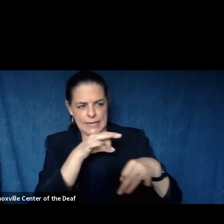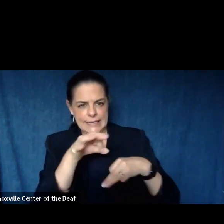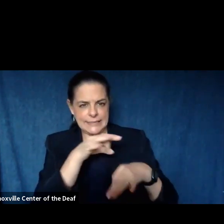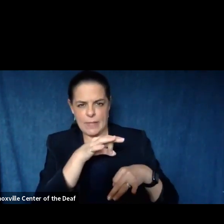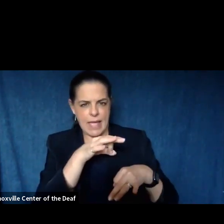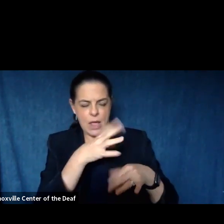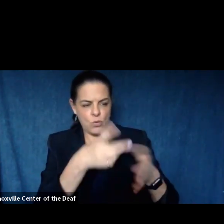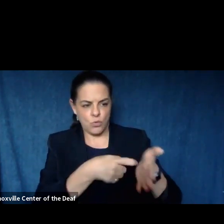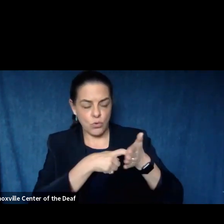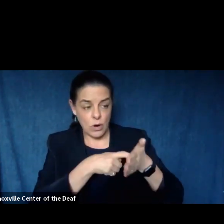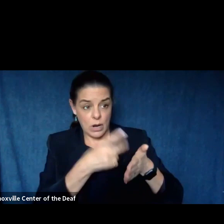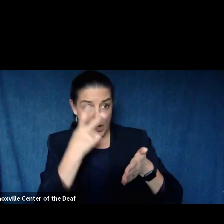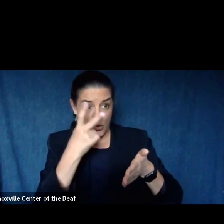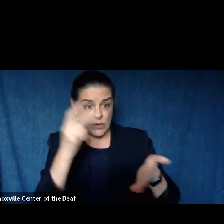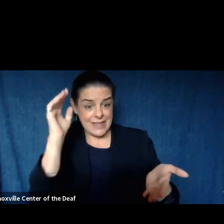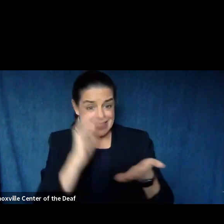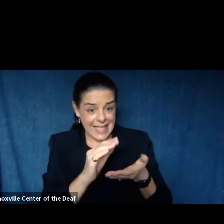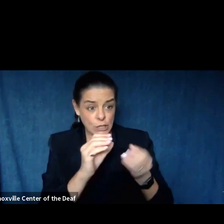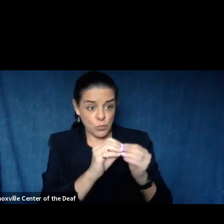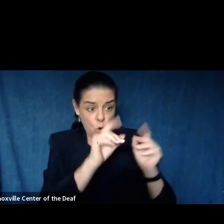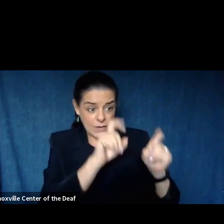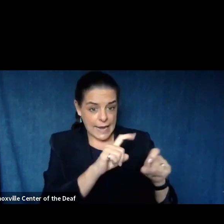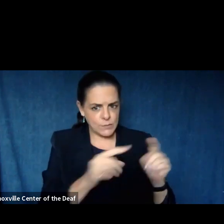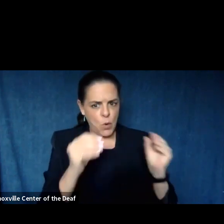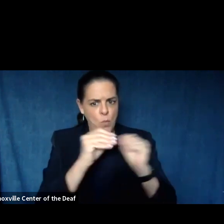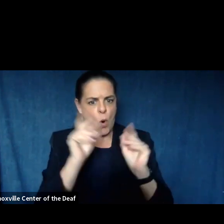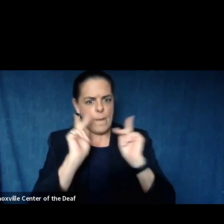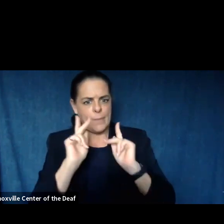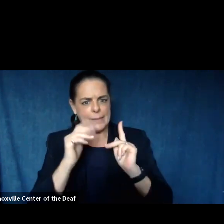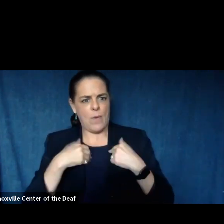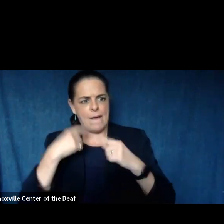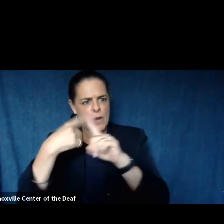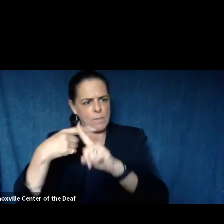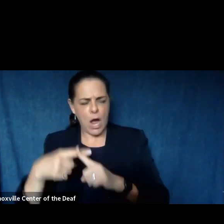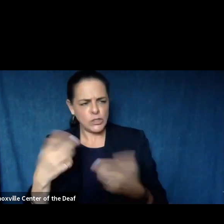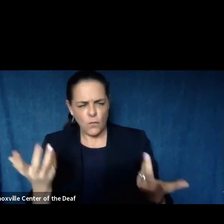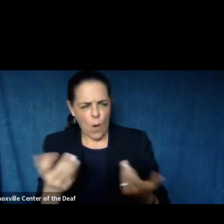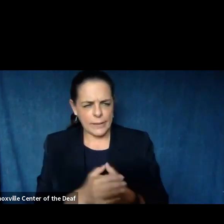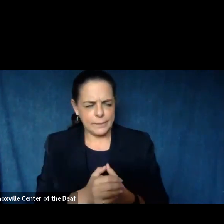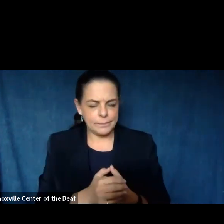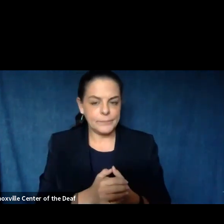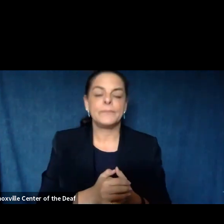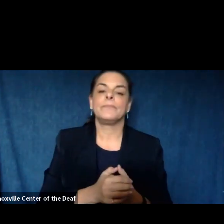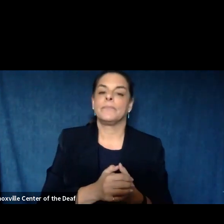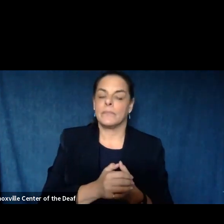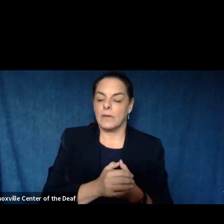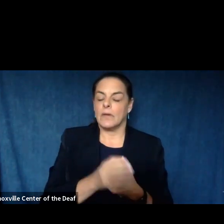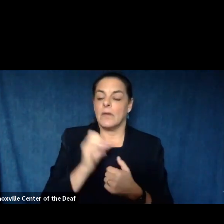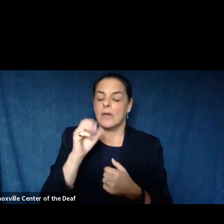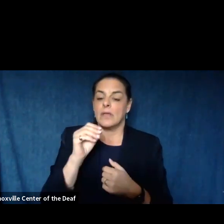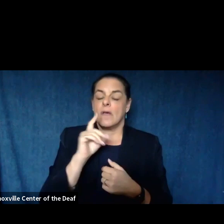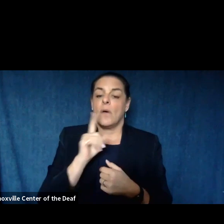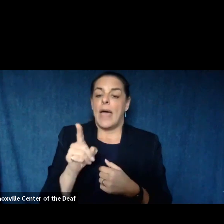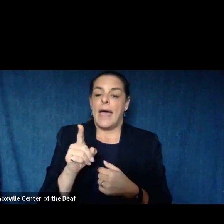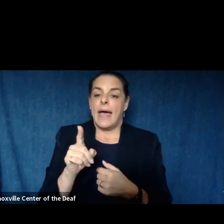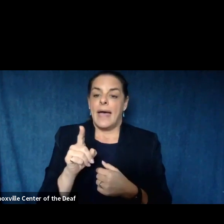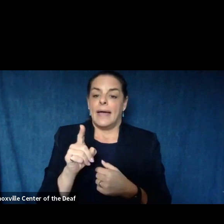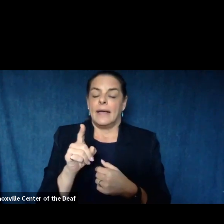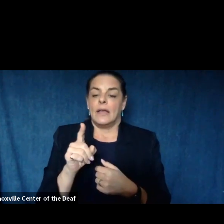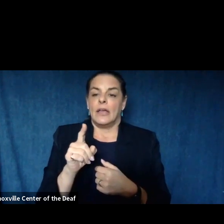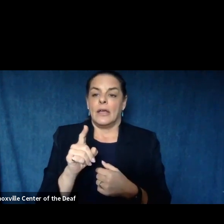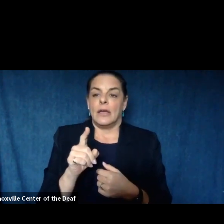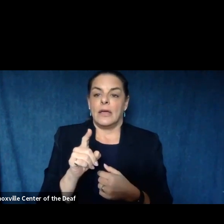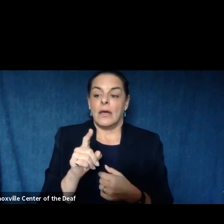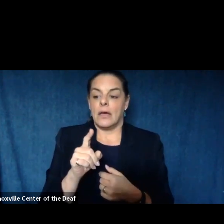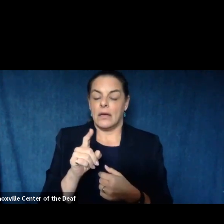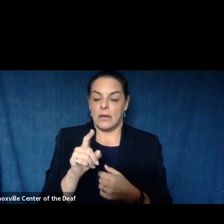qualification? Are we seeing fewer overall tests, but more people testing positive? So actually, so the data